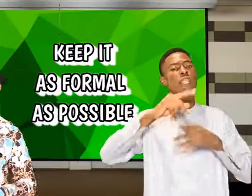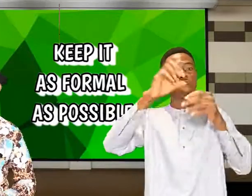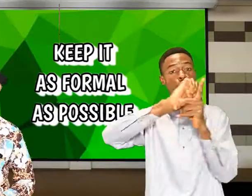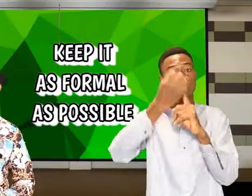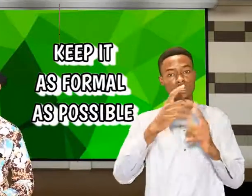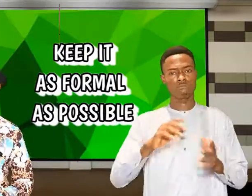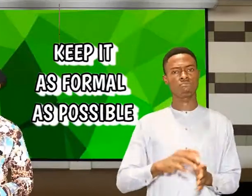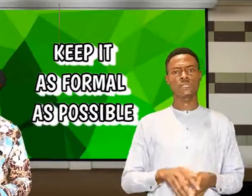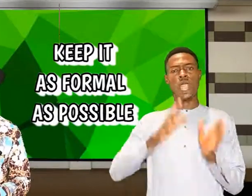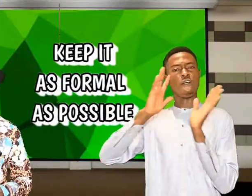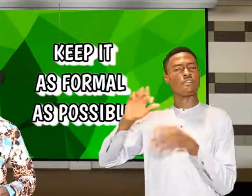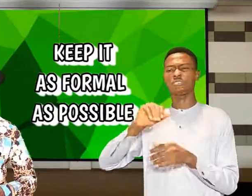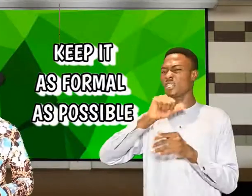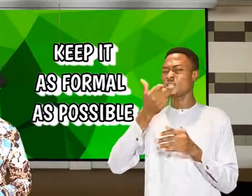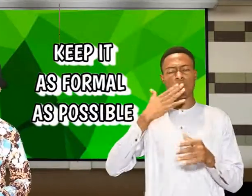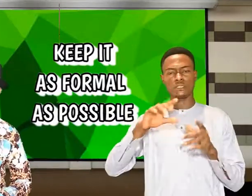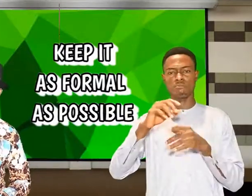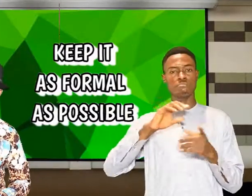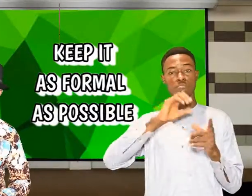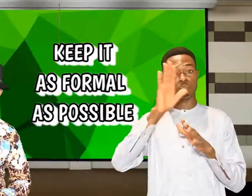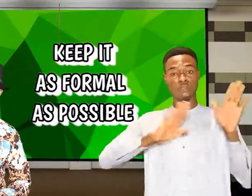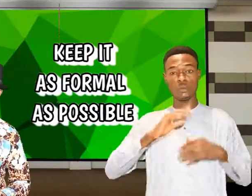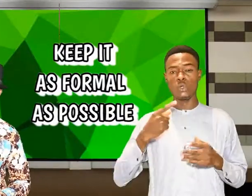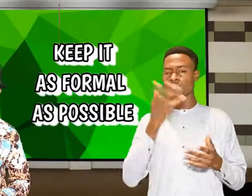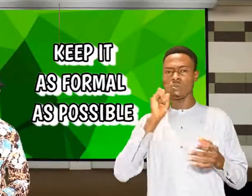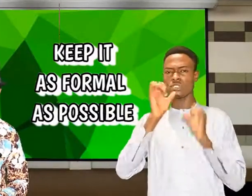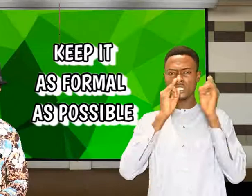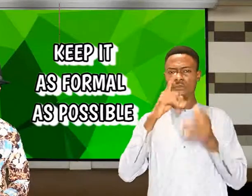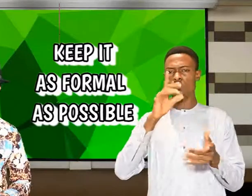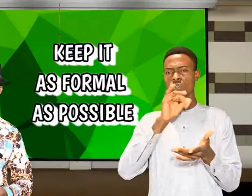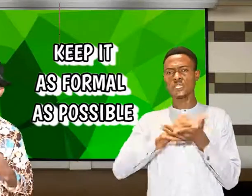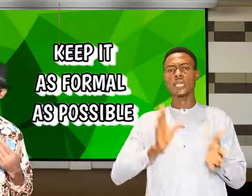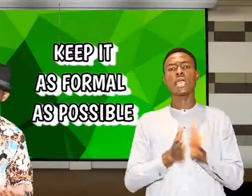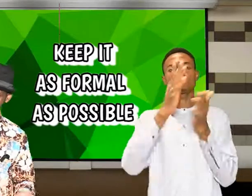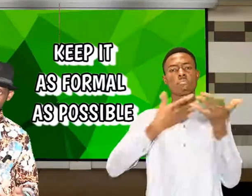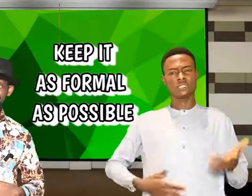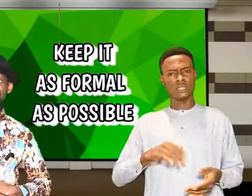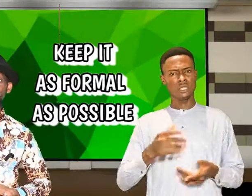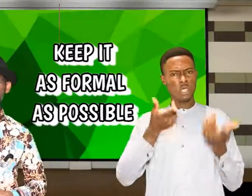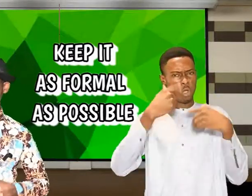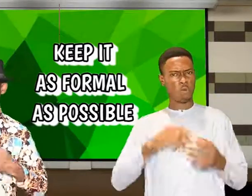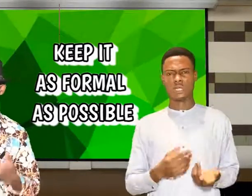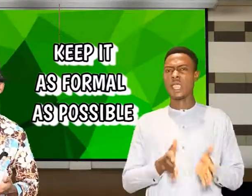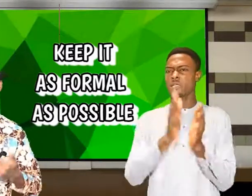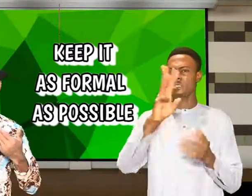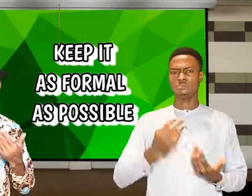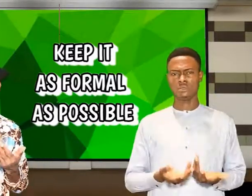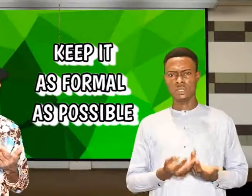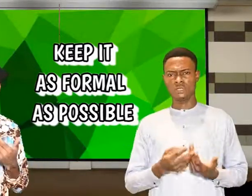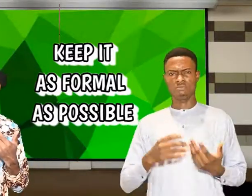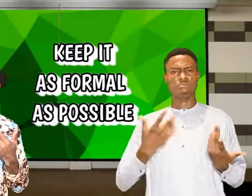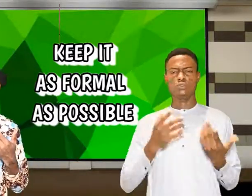inappropriate abatement. We had an interview and I told somebody, tell us about yourself. The guy just gave us a slouchy